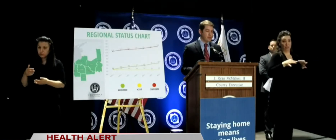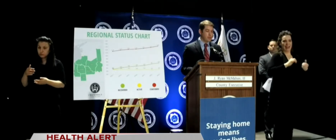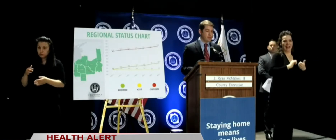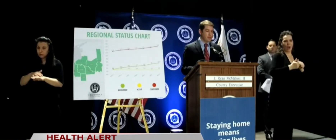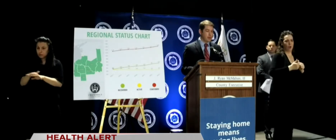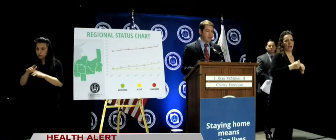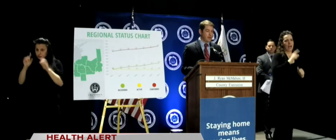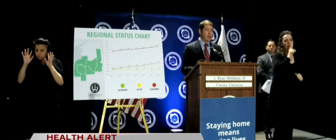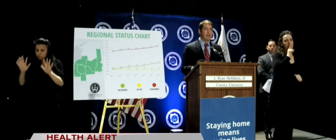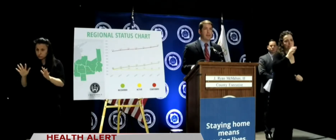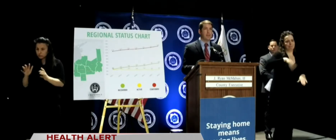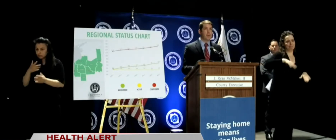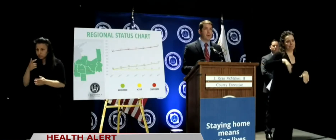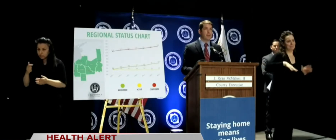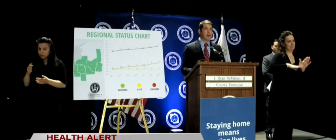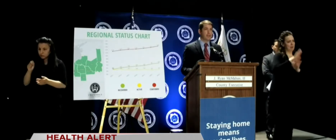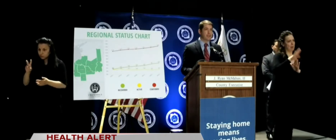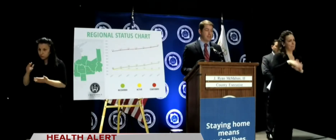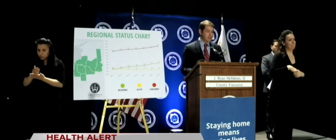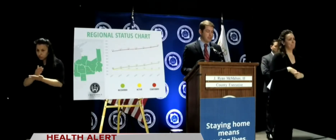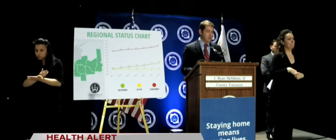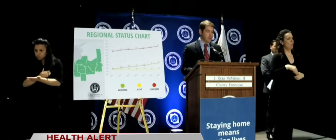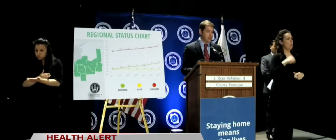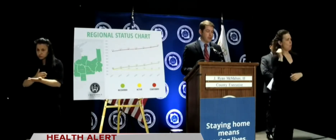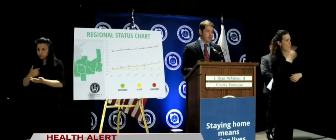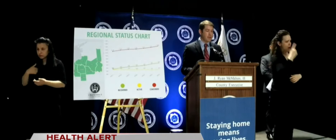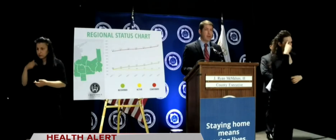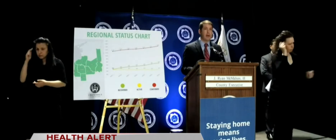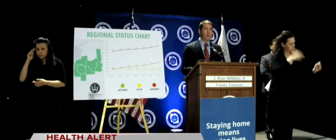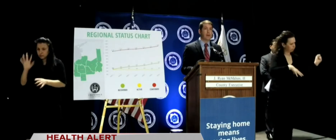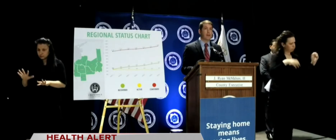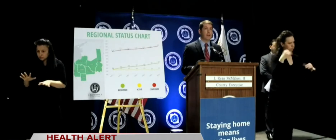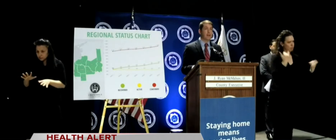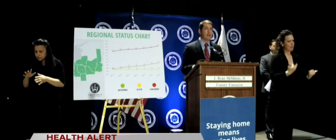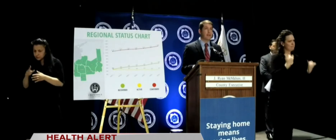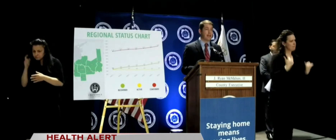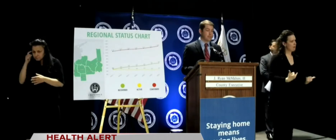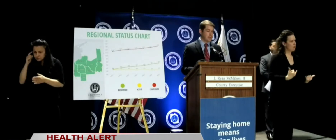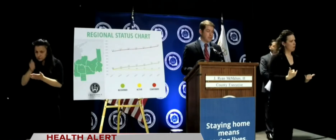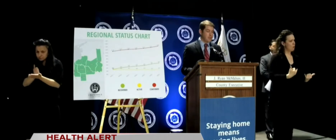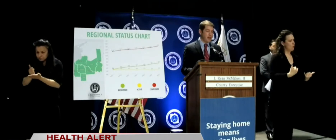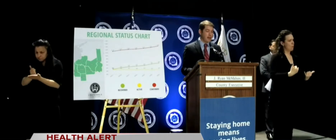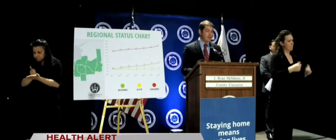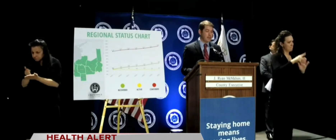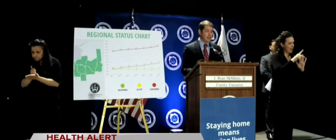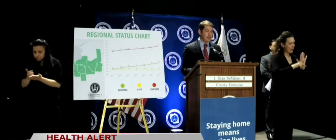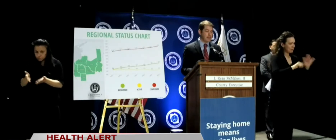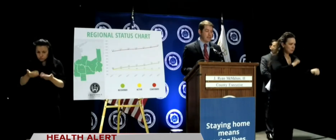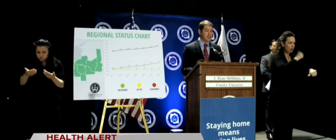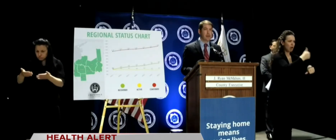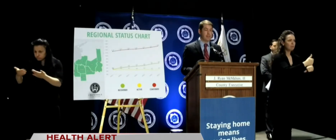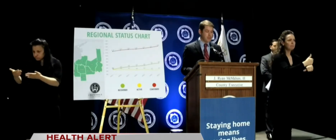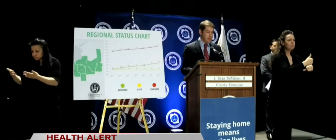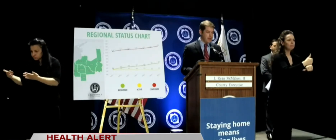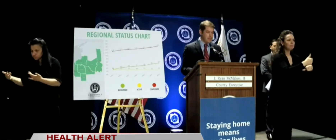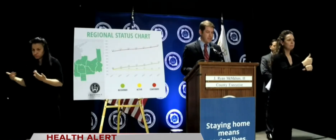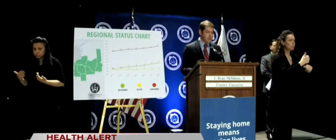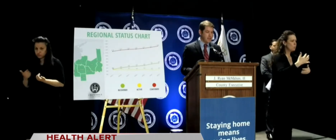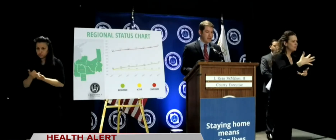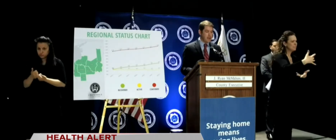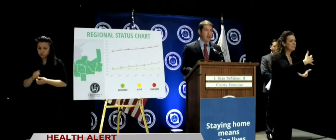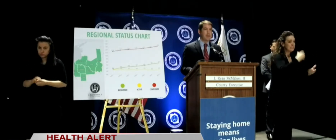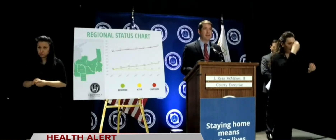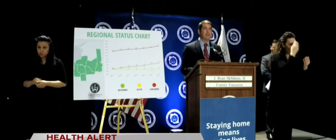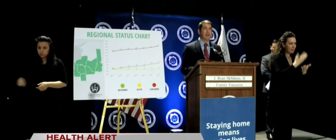to come up with the appropriate processes and protocols. The task force has spent a lot of time collecting and sharing best